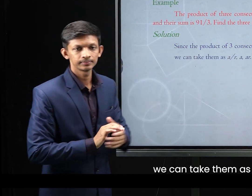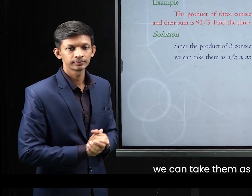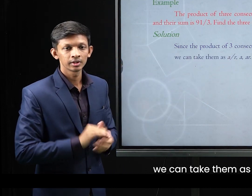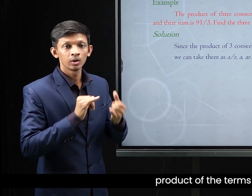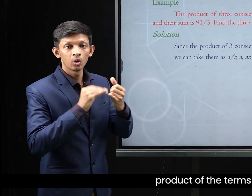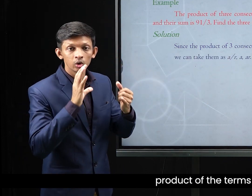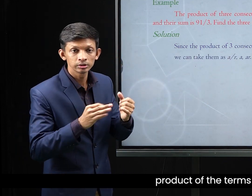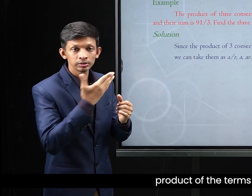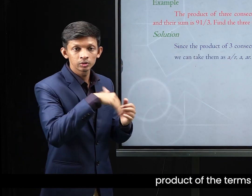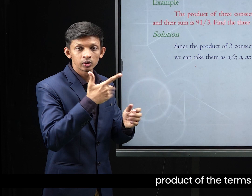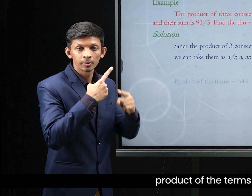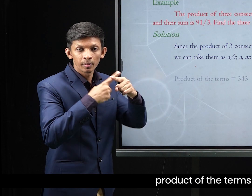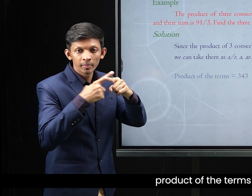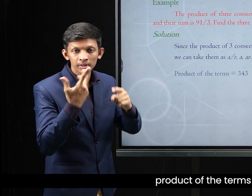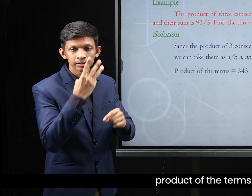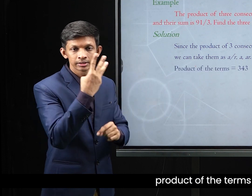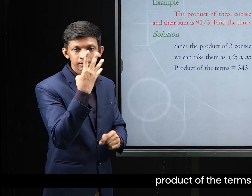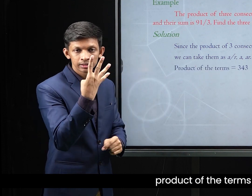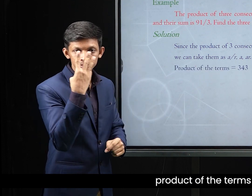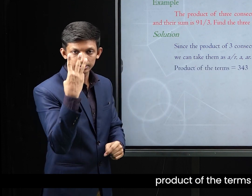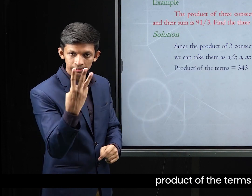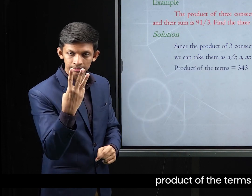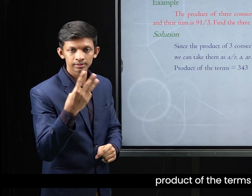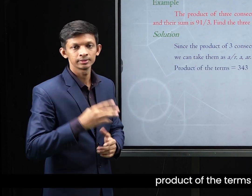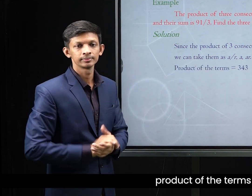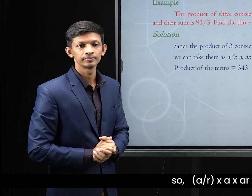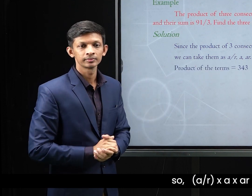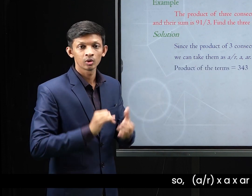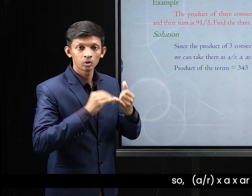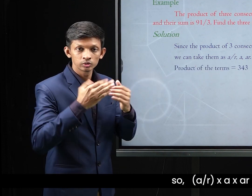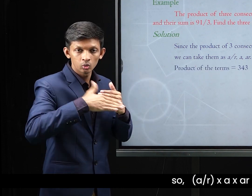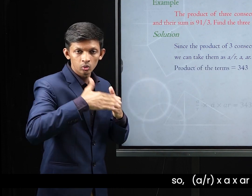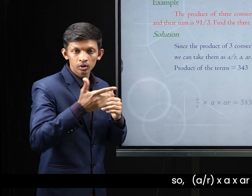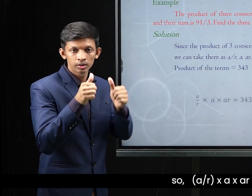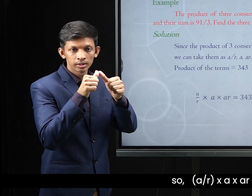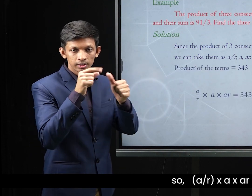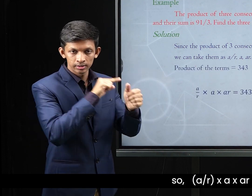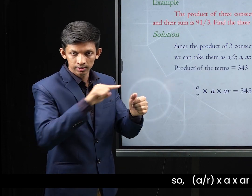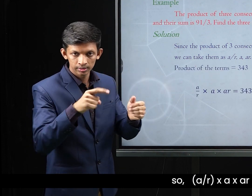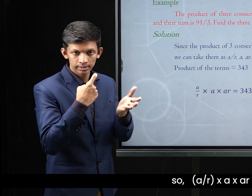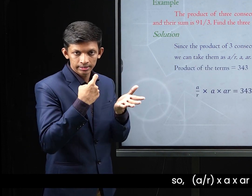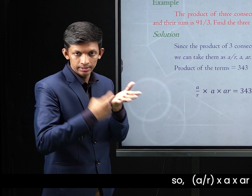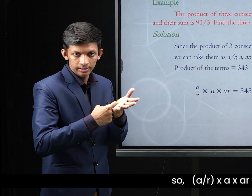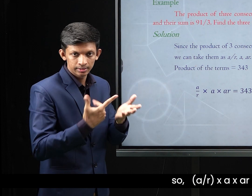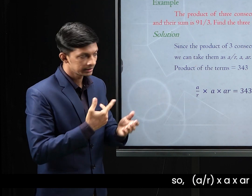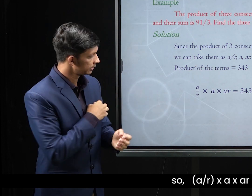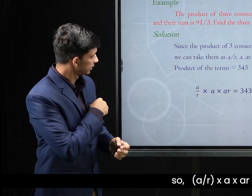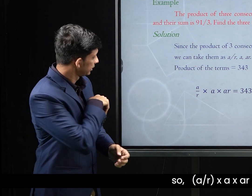ar. Product of the terms is equal to 343, so a by r into a into ar is equal